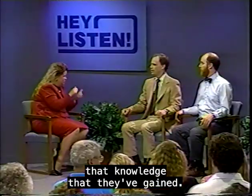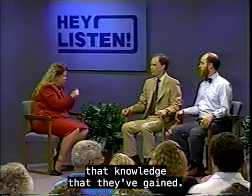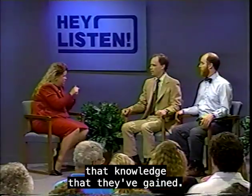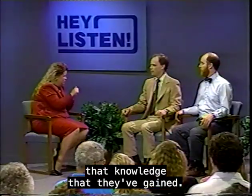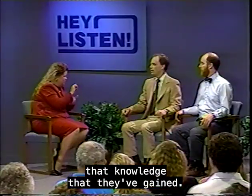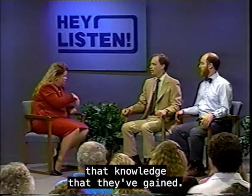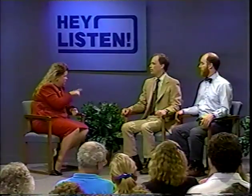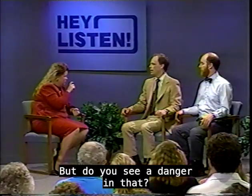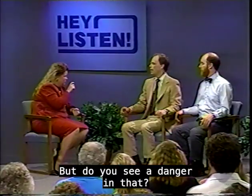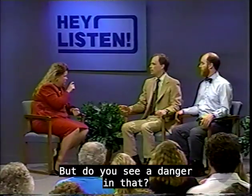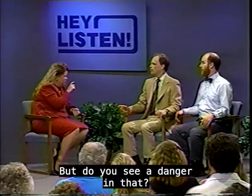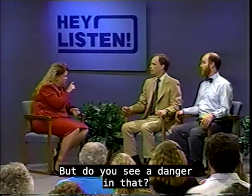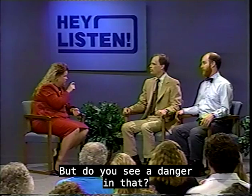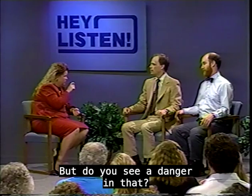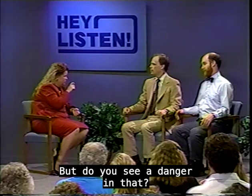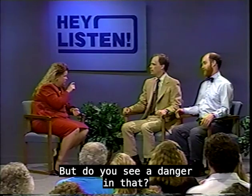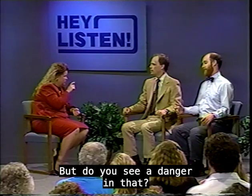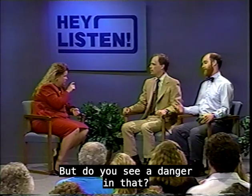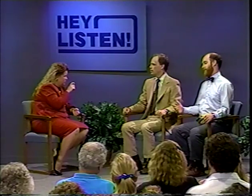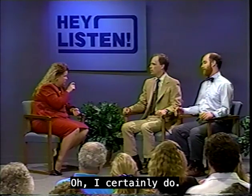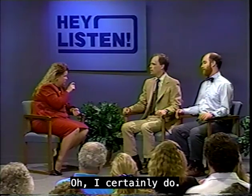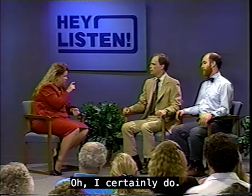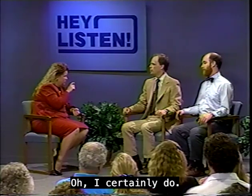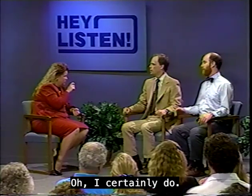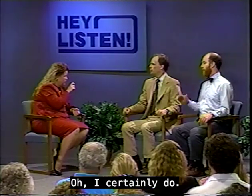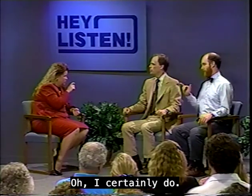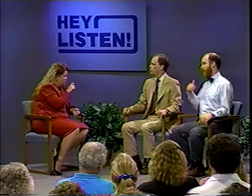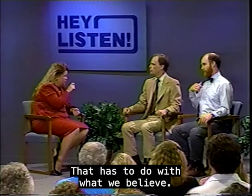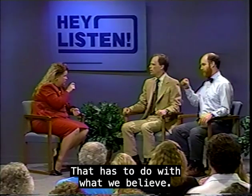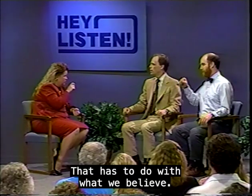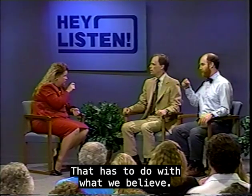knowledge that they've gained. So do you see a danger in that? Oh,